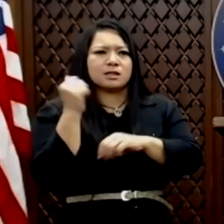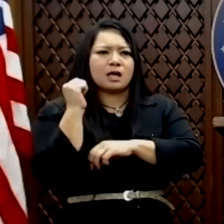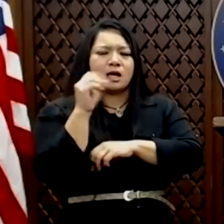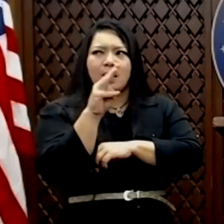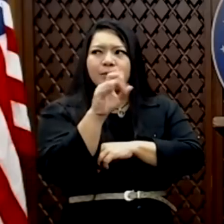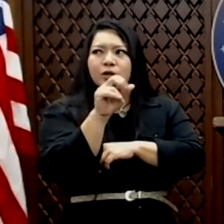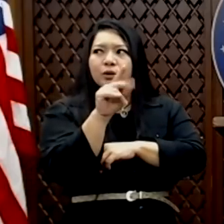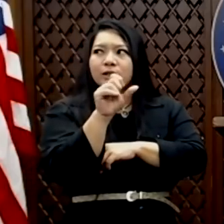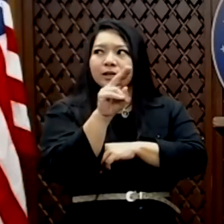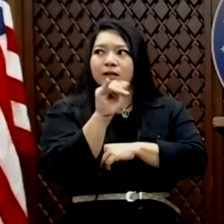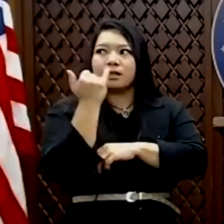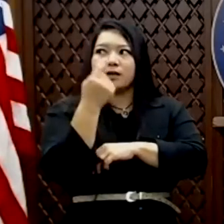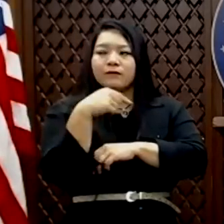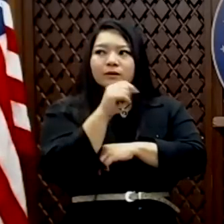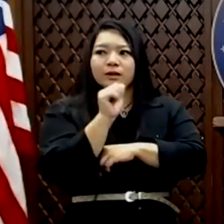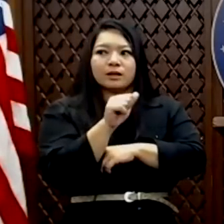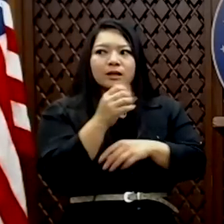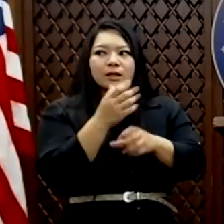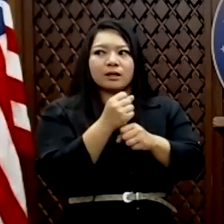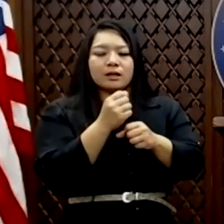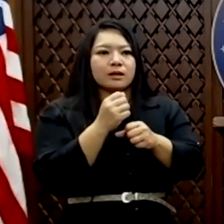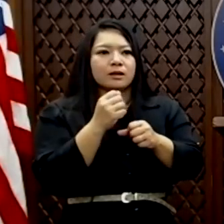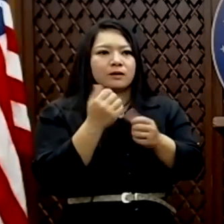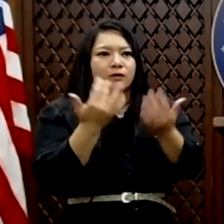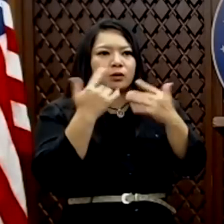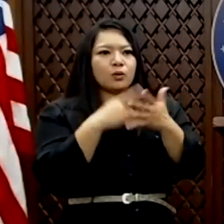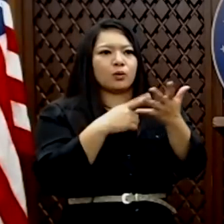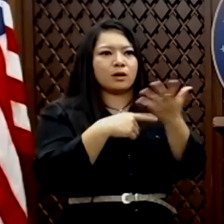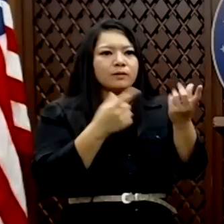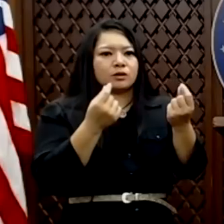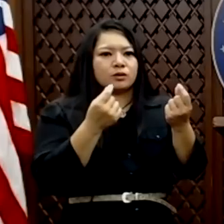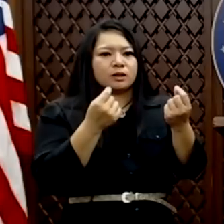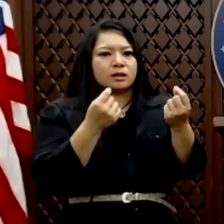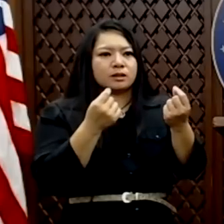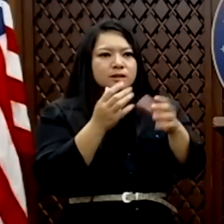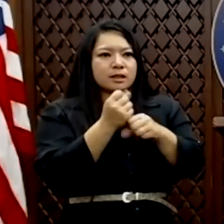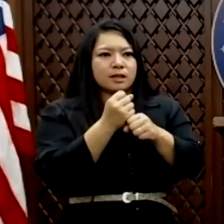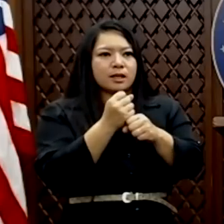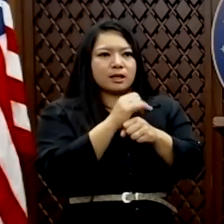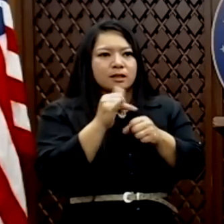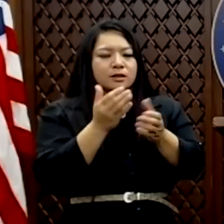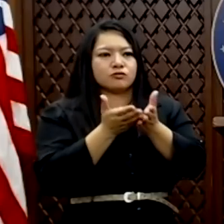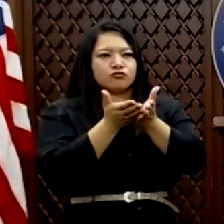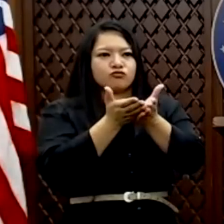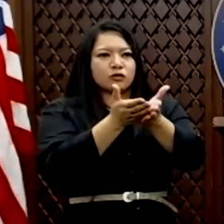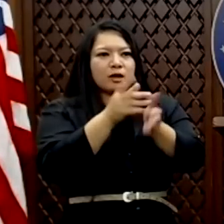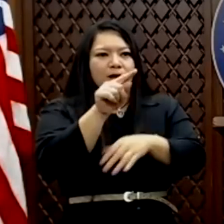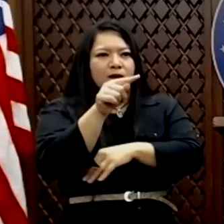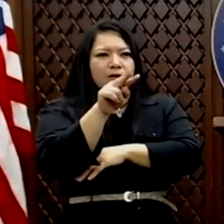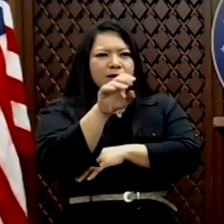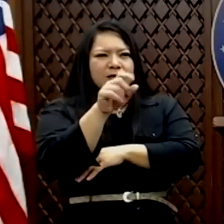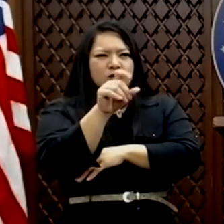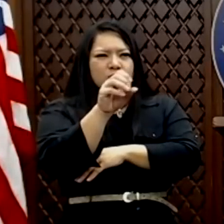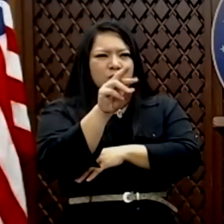also, if he could just give us an overview of what they've been doing to get the Theodore Roosevelt back into the